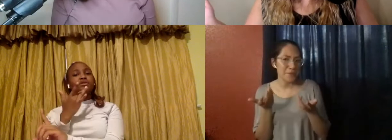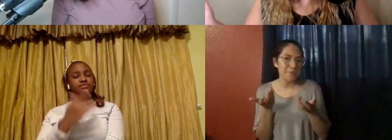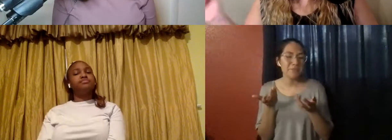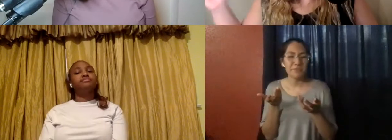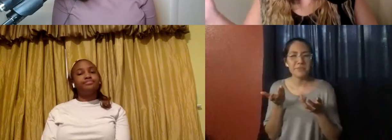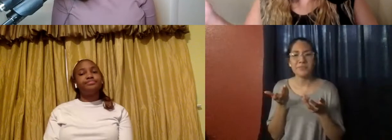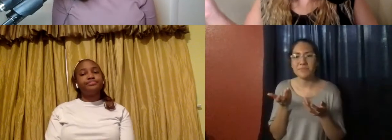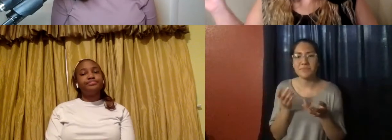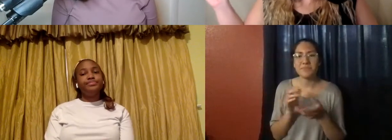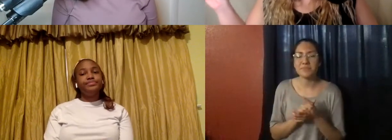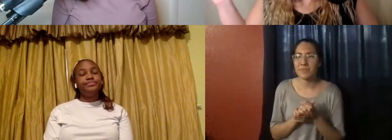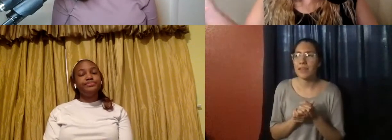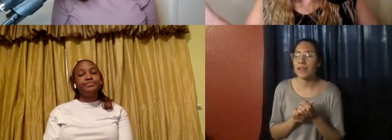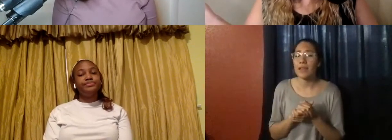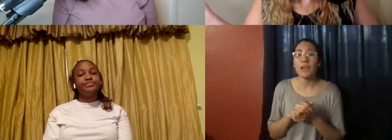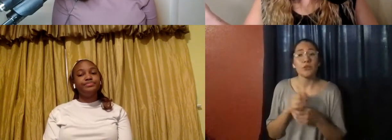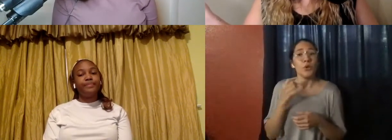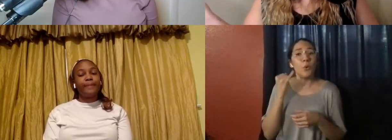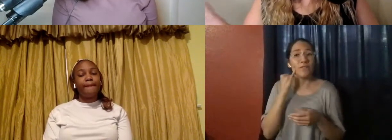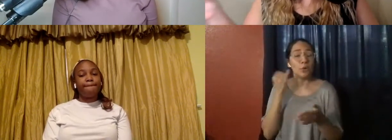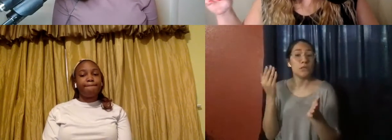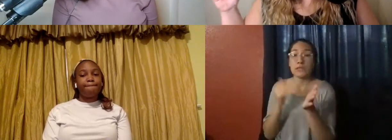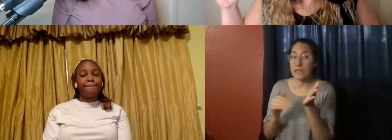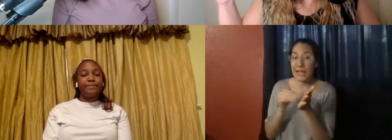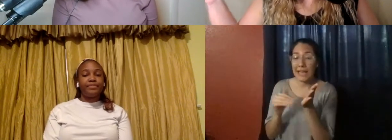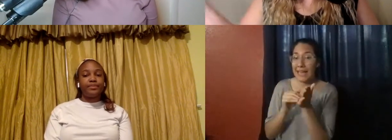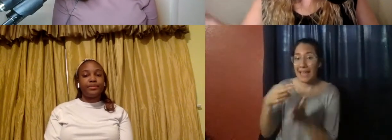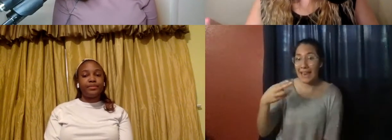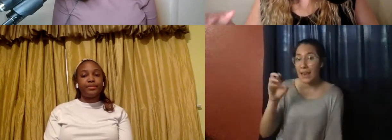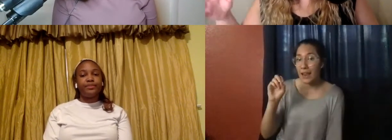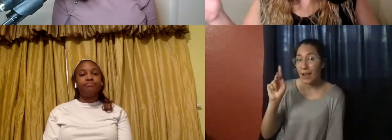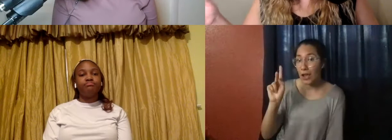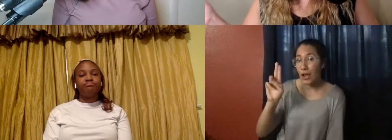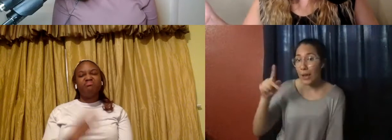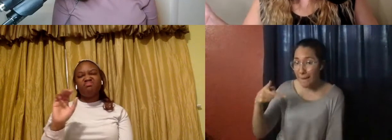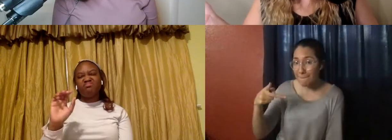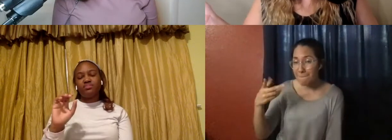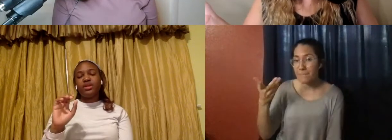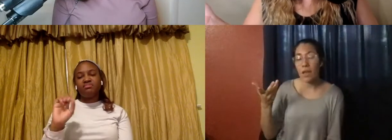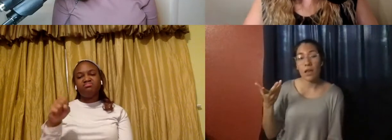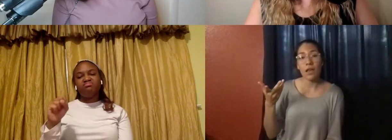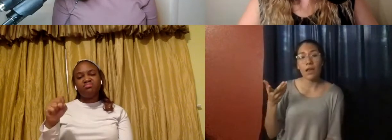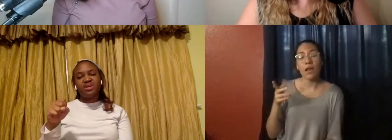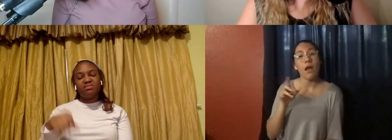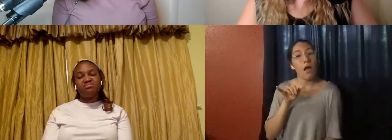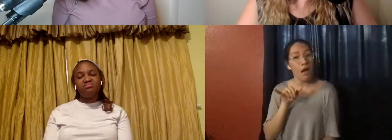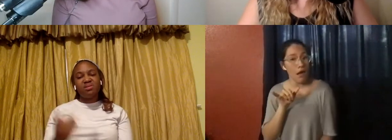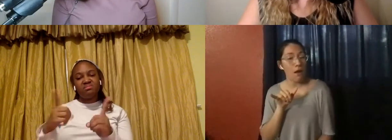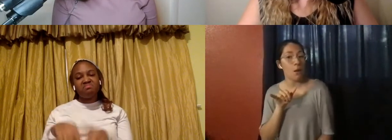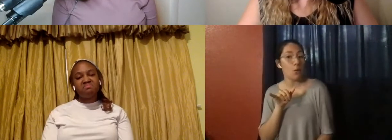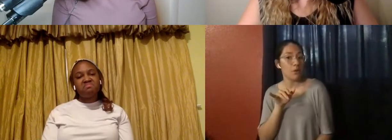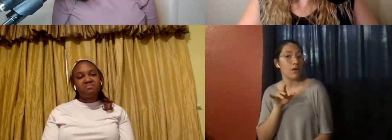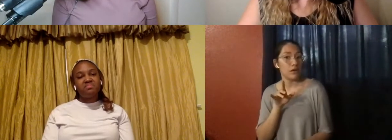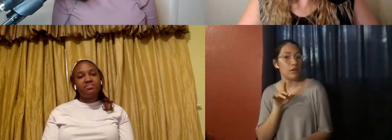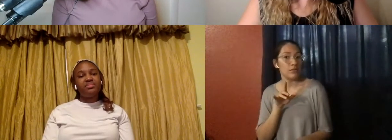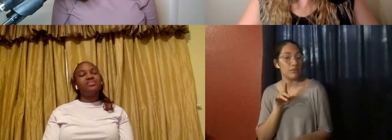a recurring hookup, and... It was. Oh, it was? Okay. Yeah, like a